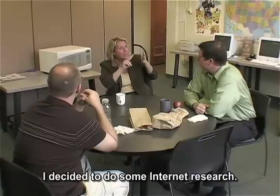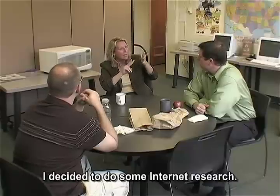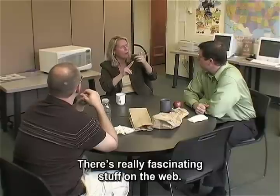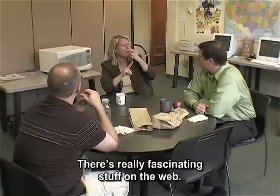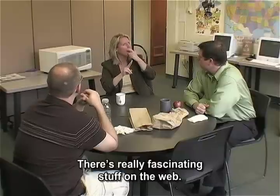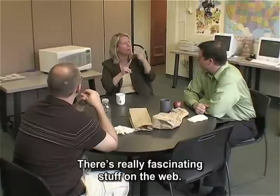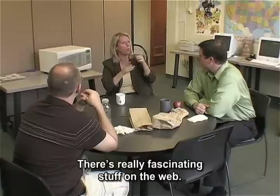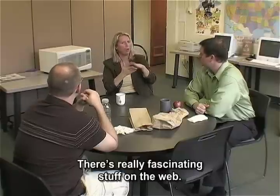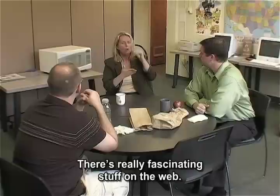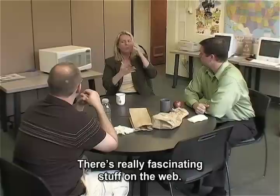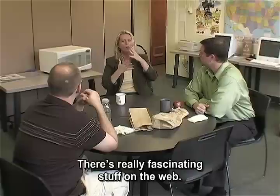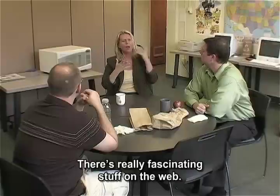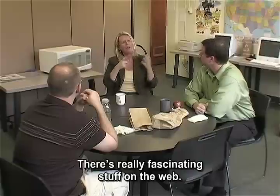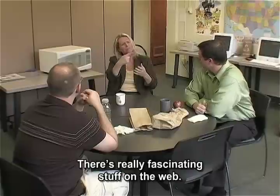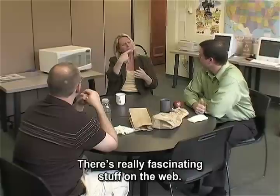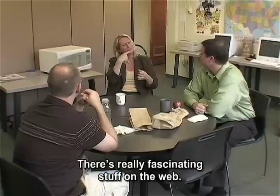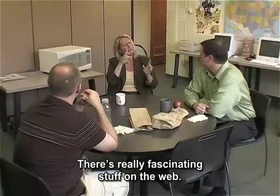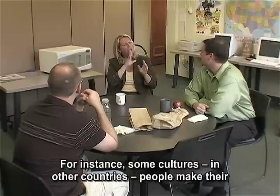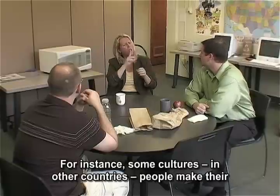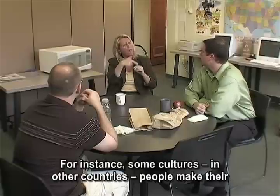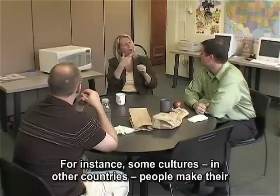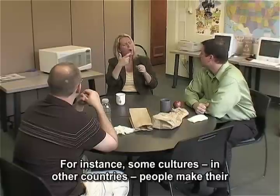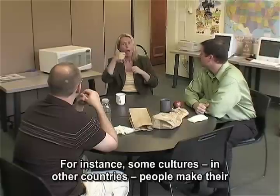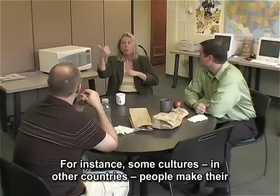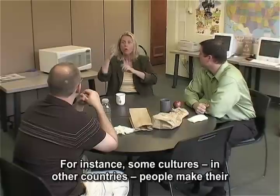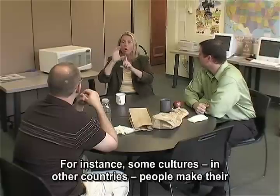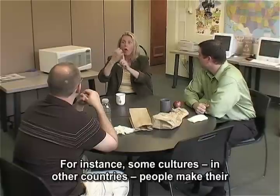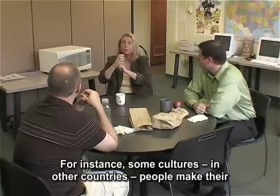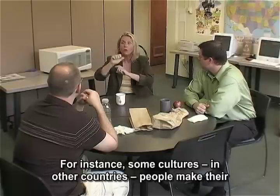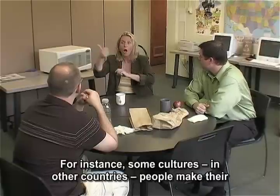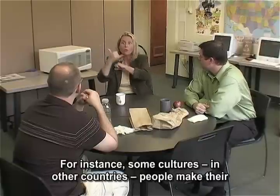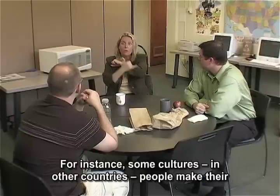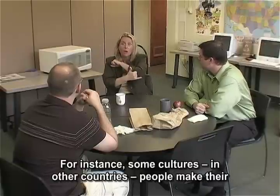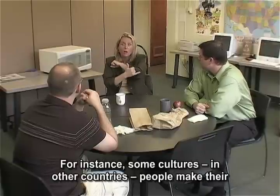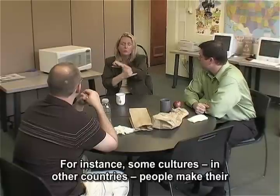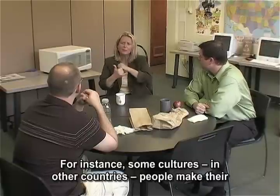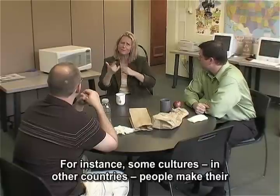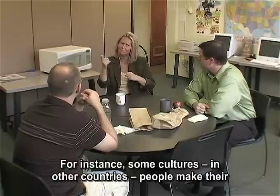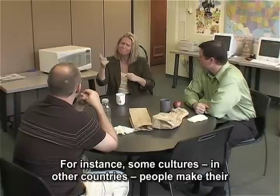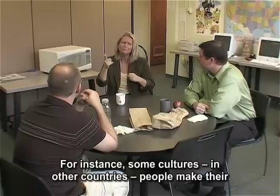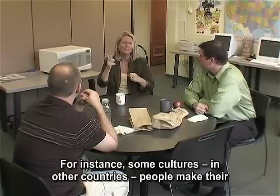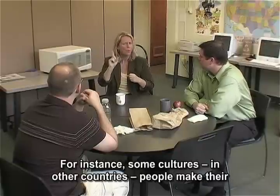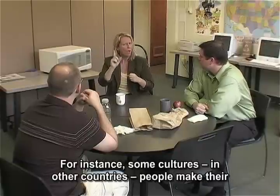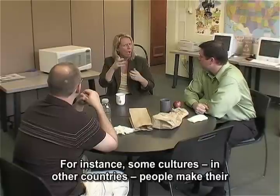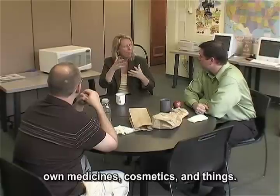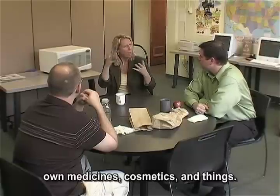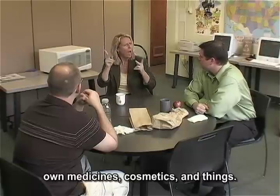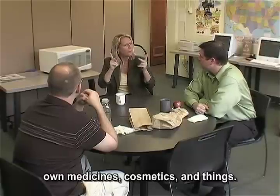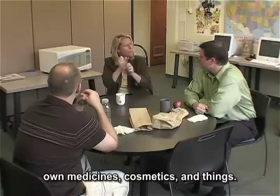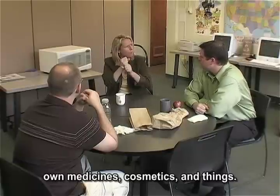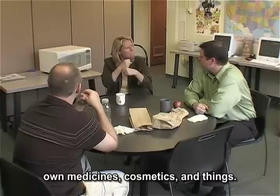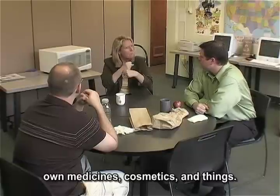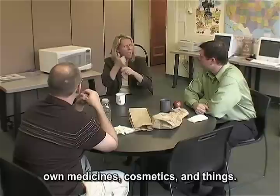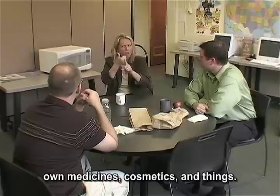There's really fascinating stuff on the web. For instance, some cultures in other countries, people make their own medicines, cosmetics,